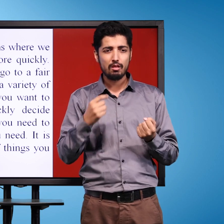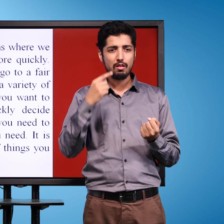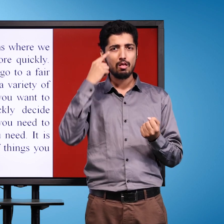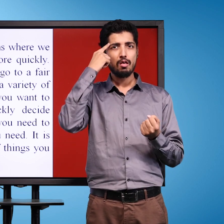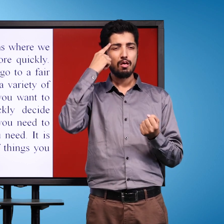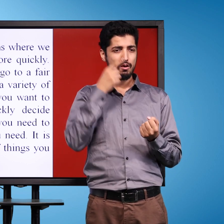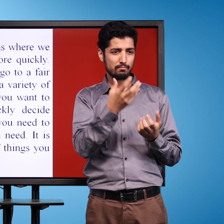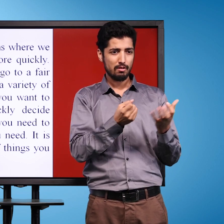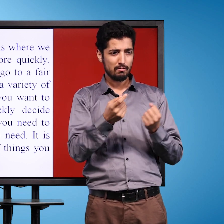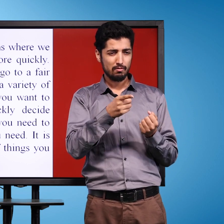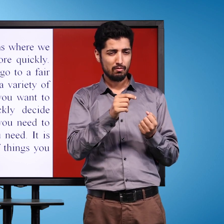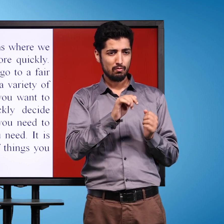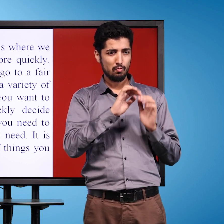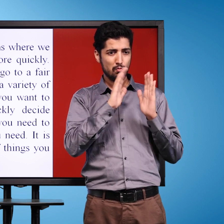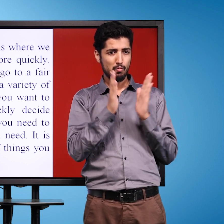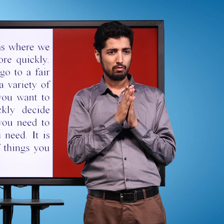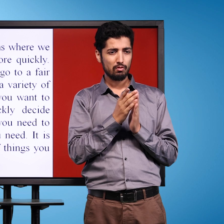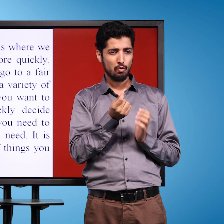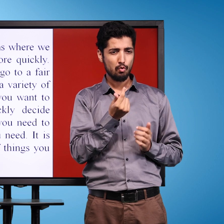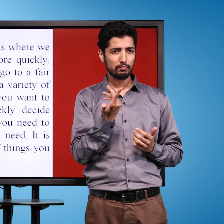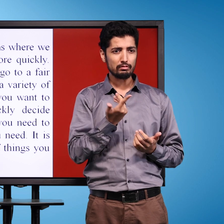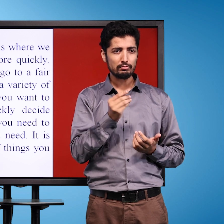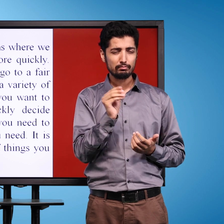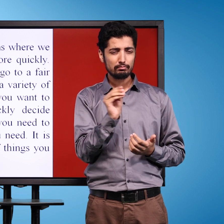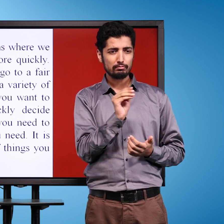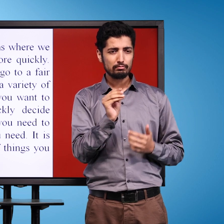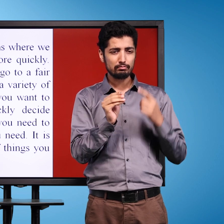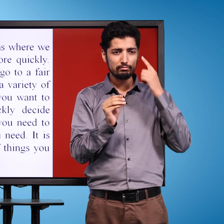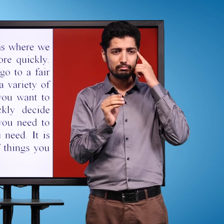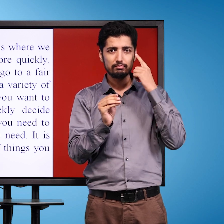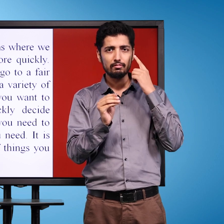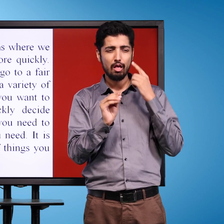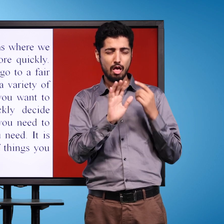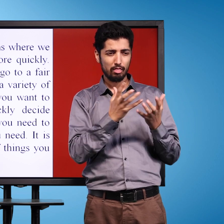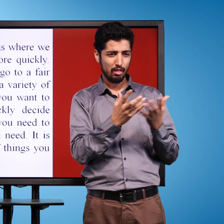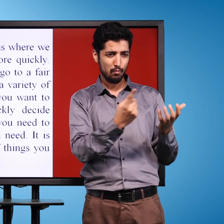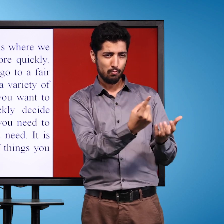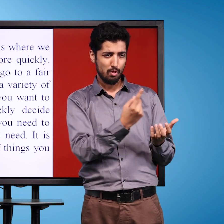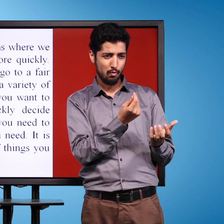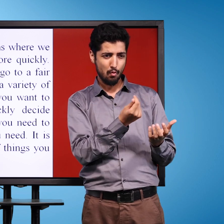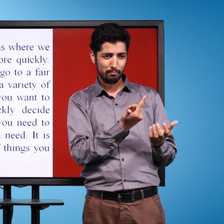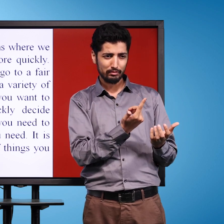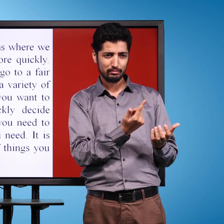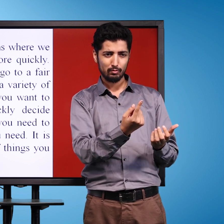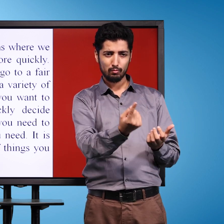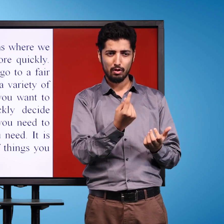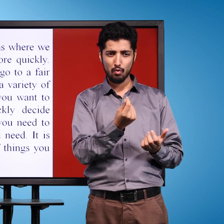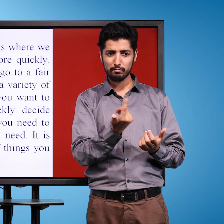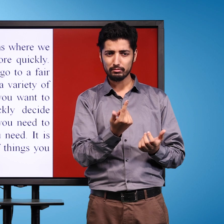You need to quickly decide what you can buy. So you need to estimate the amount you need. It is the sum